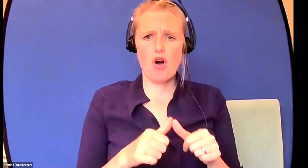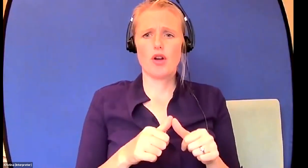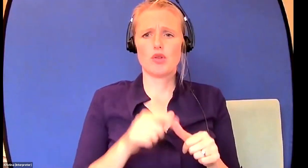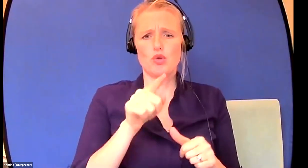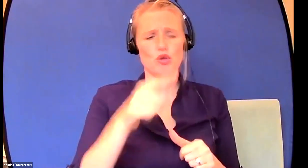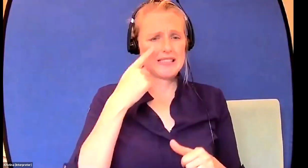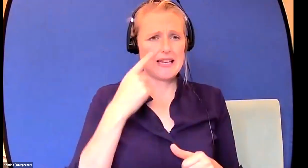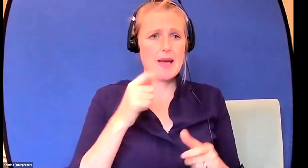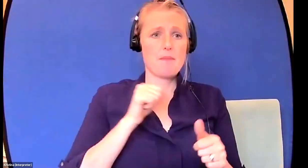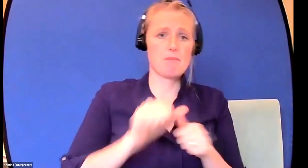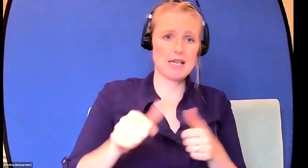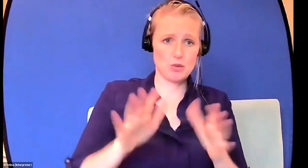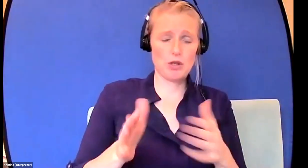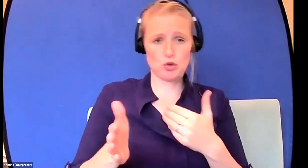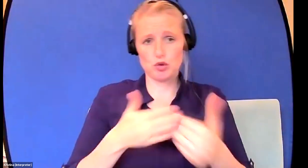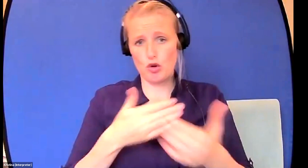workers?